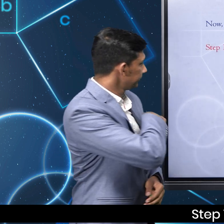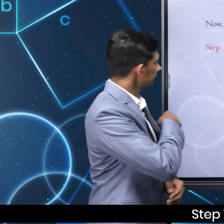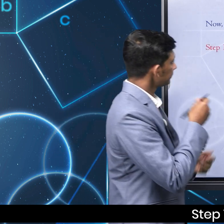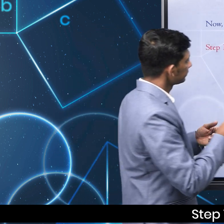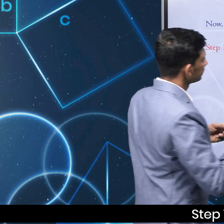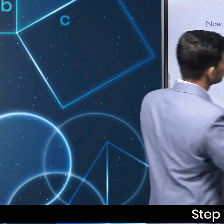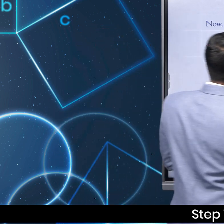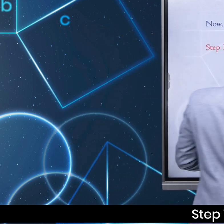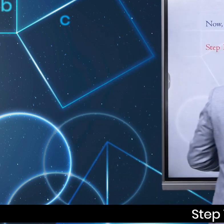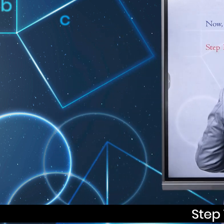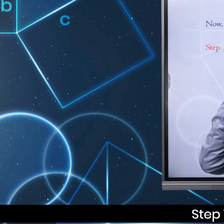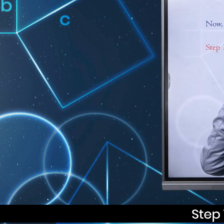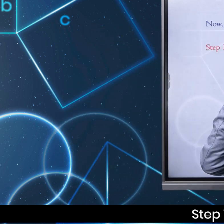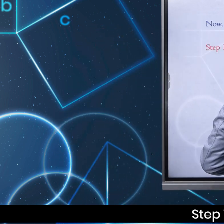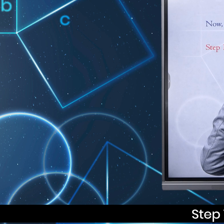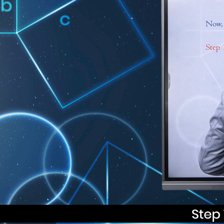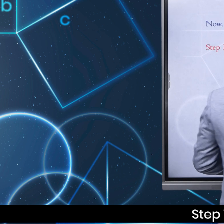Draw the front face.